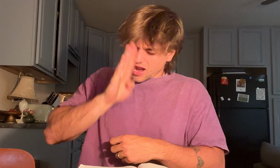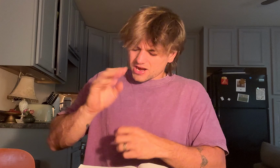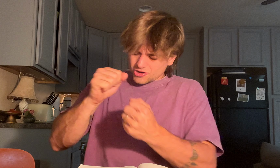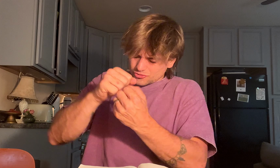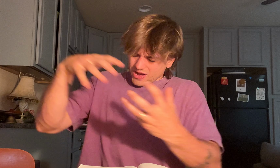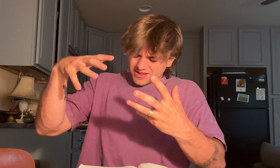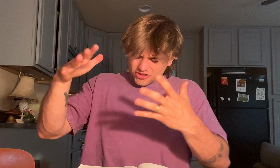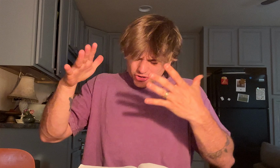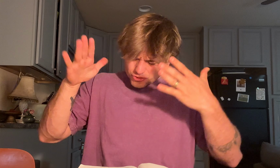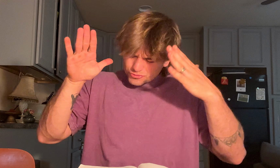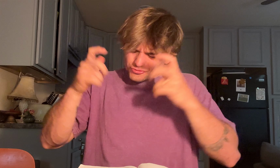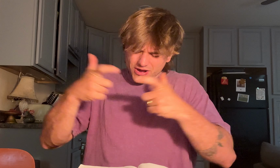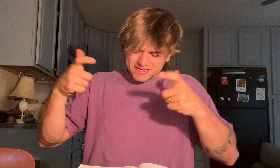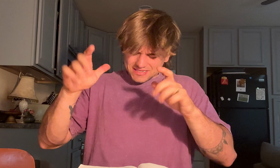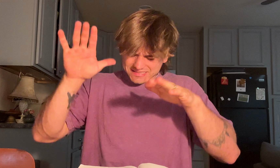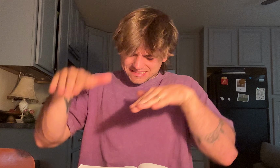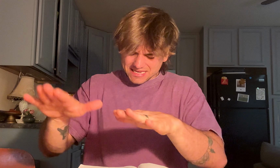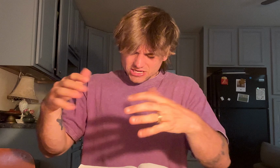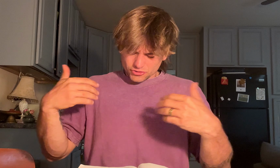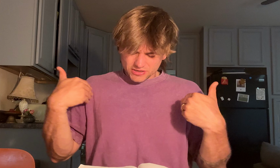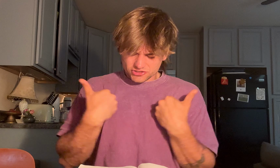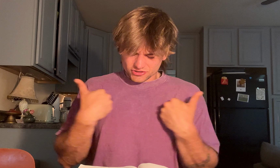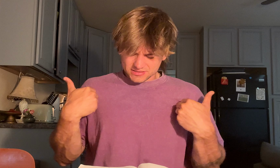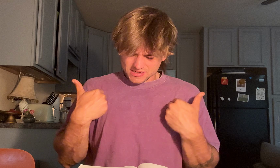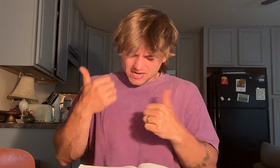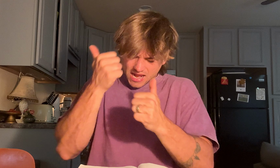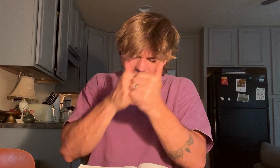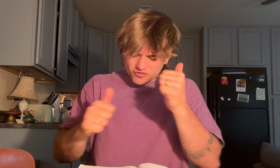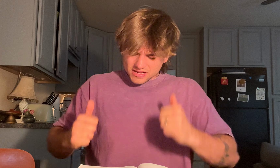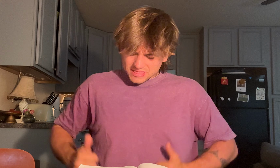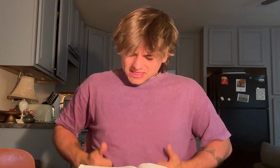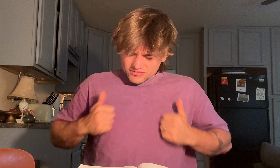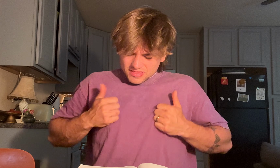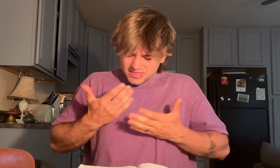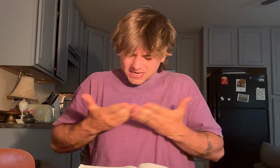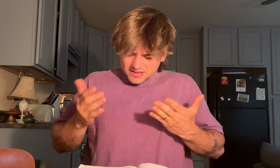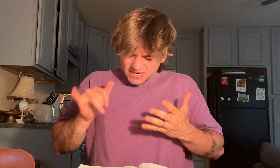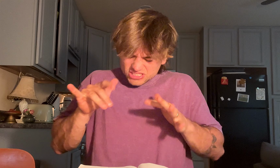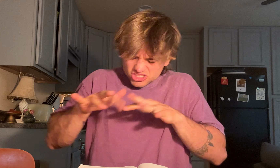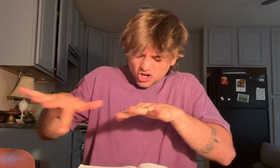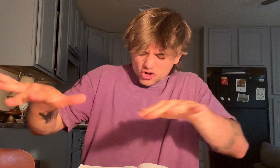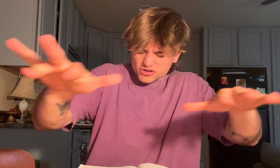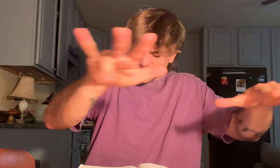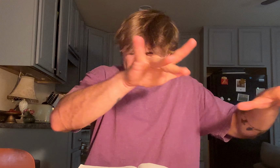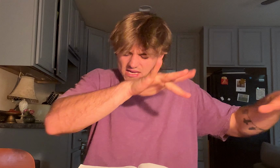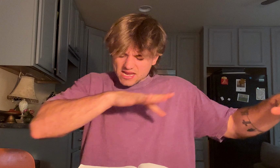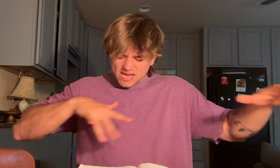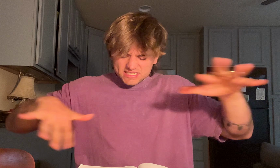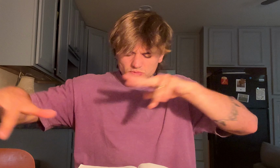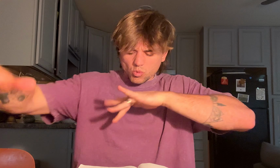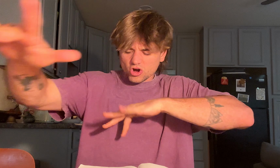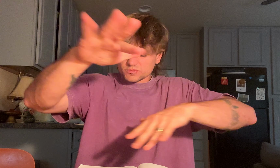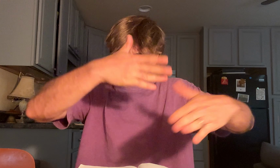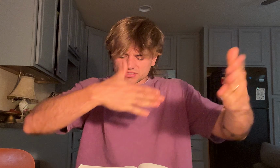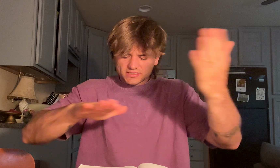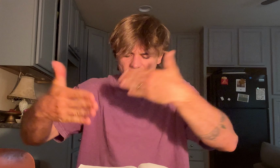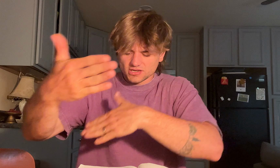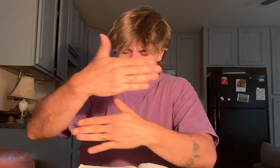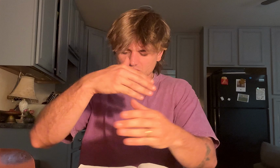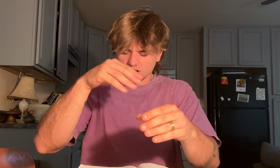God created the great sea creatures and every living thing that scurries and swarms